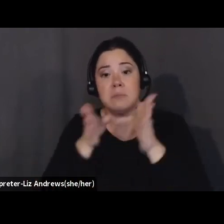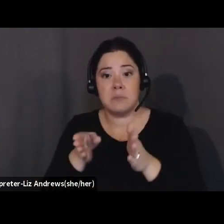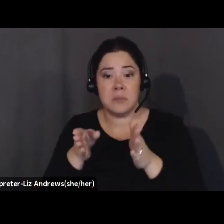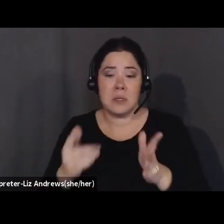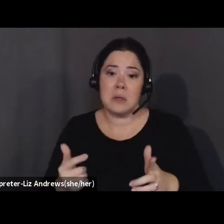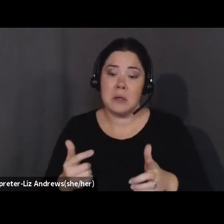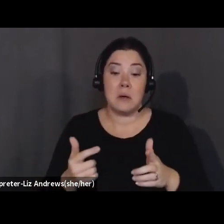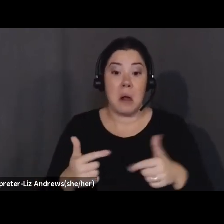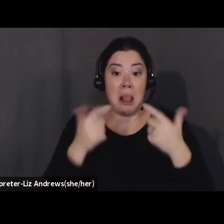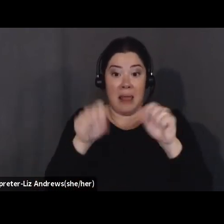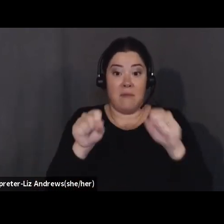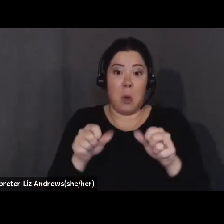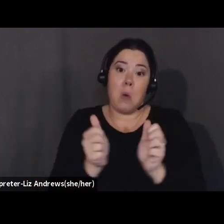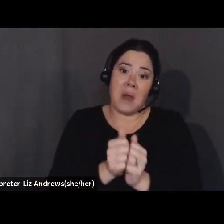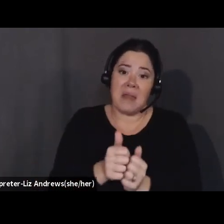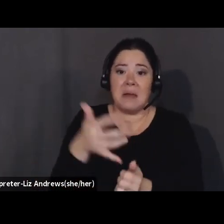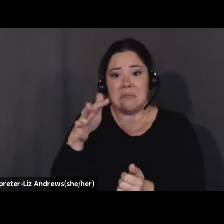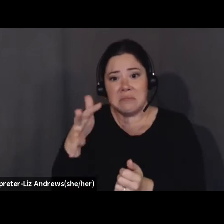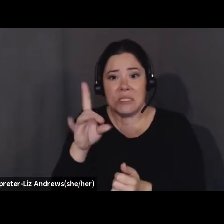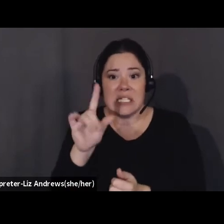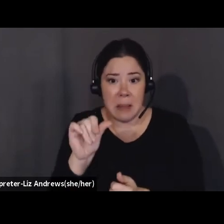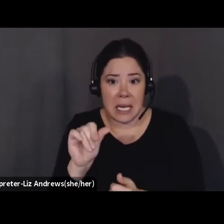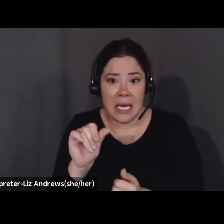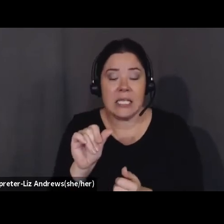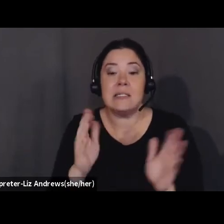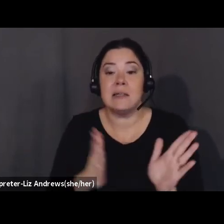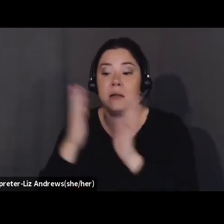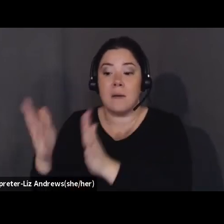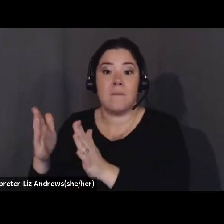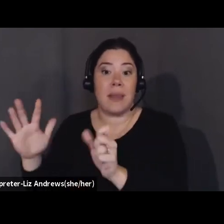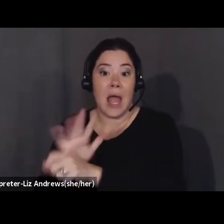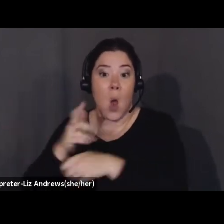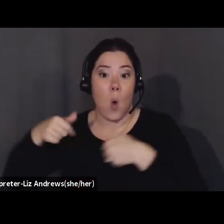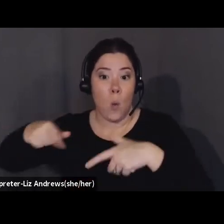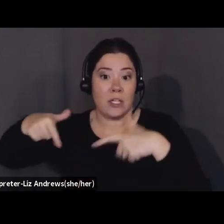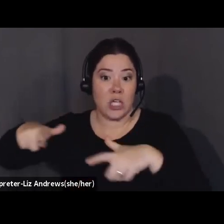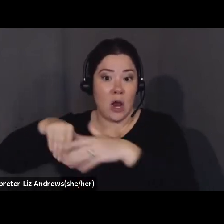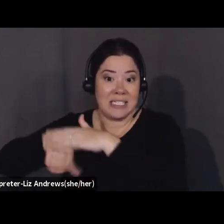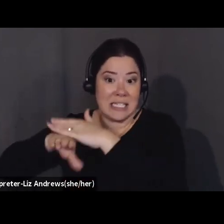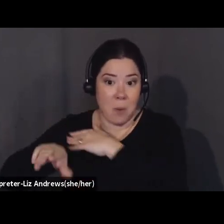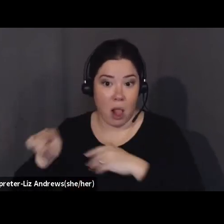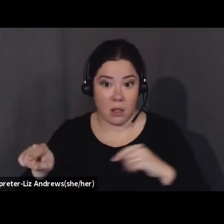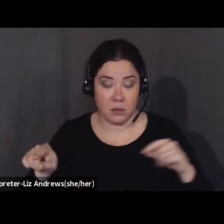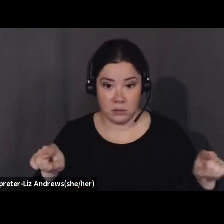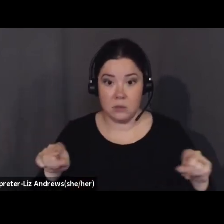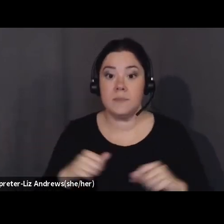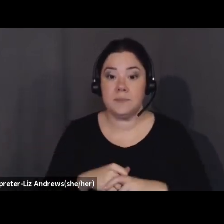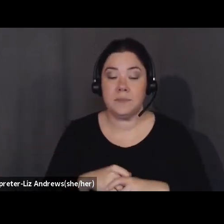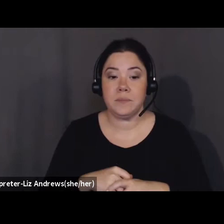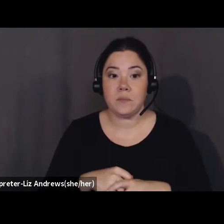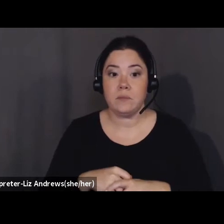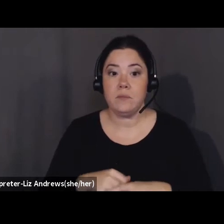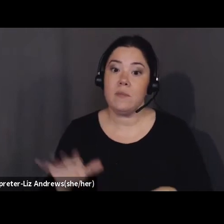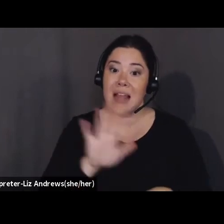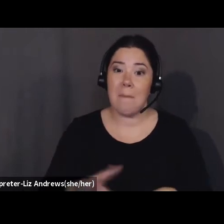moderate mobility difficulties, and wheelchair accessible. About 1/3 of the units in the